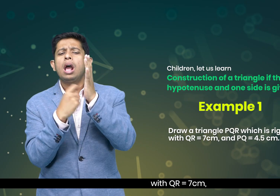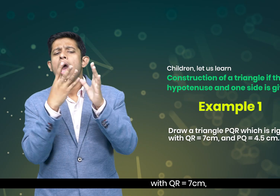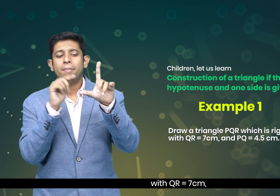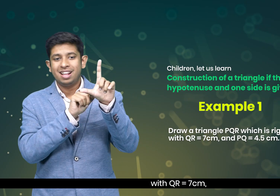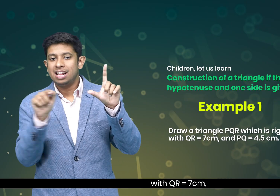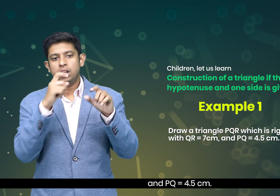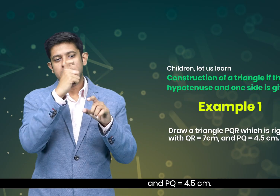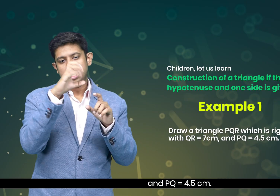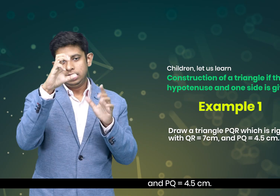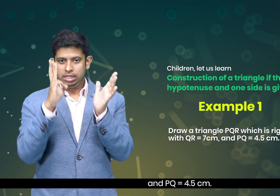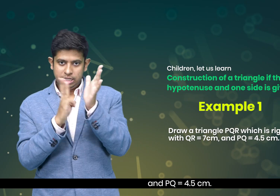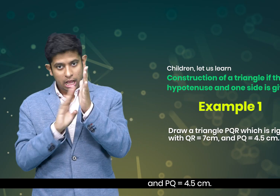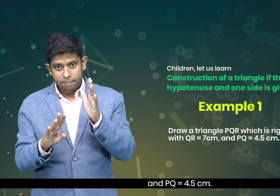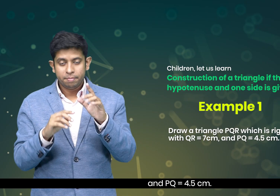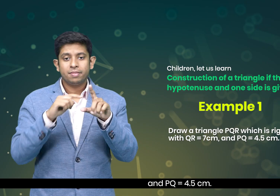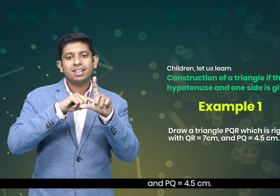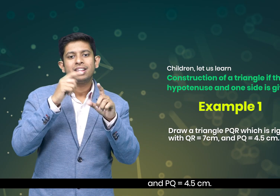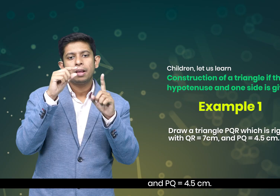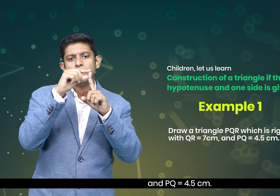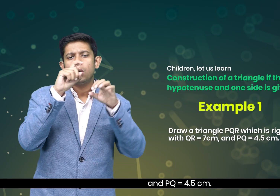cm and PQ is equal to 4.5 cm.